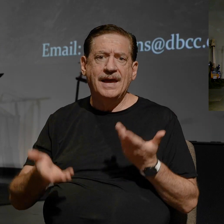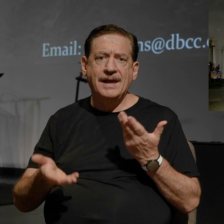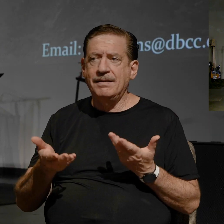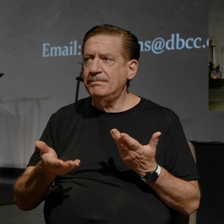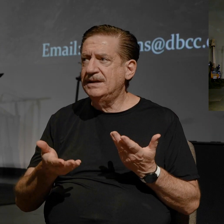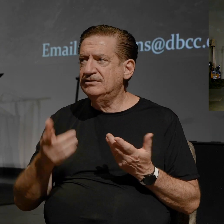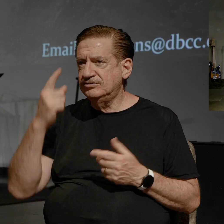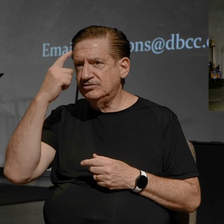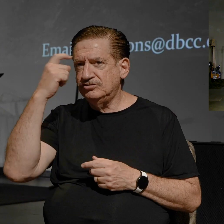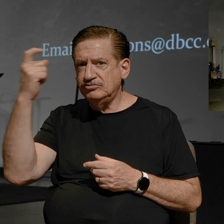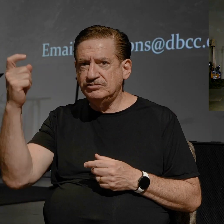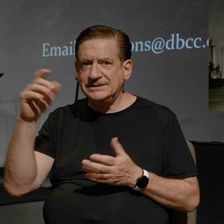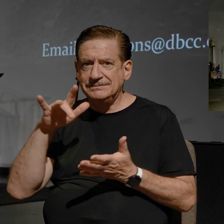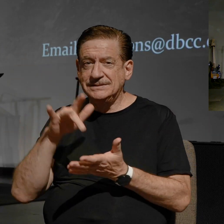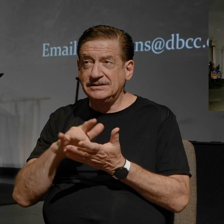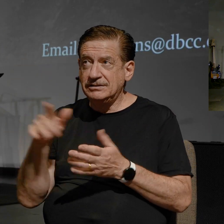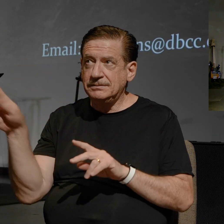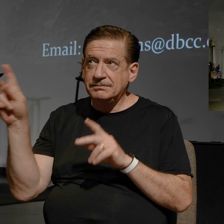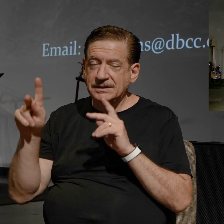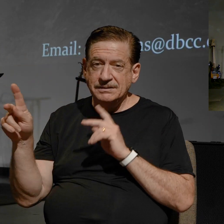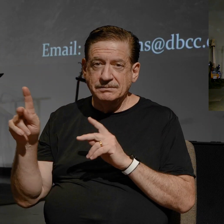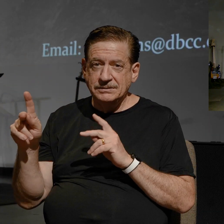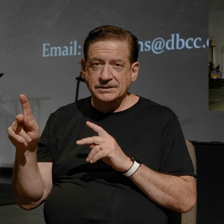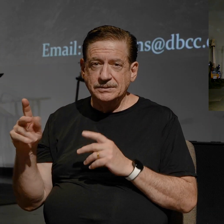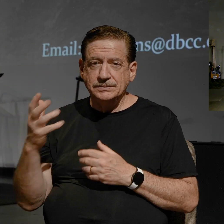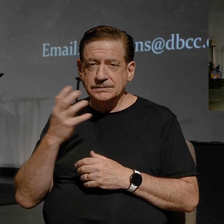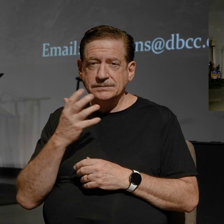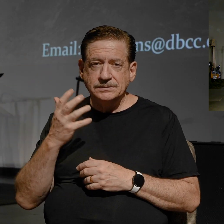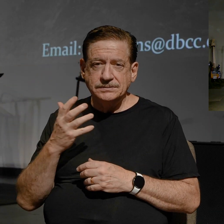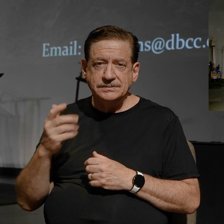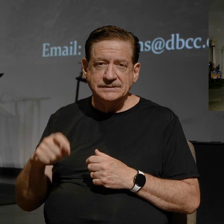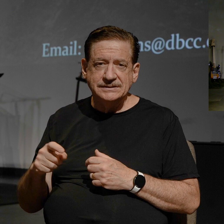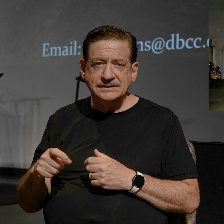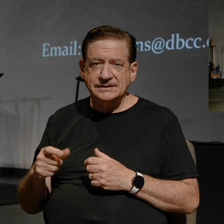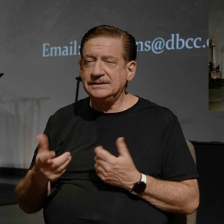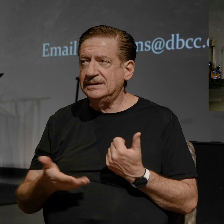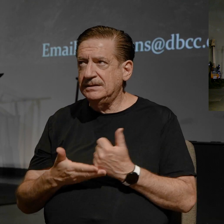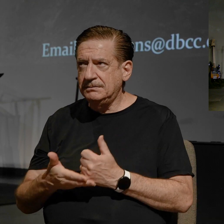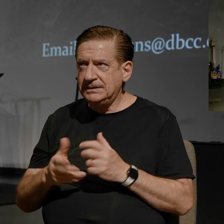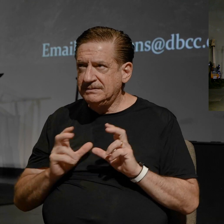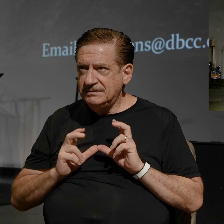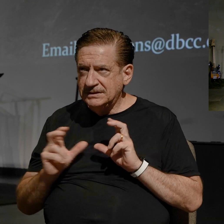Dream Center. All these different places where you can plug in and invest.